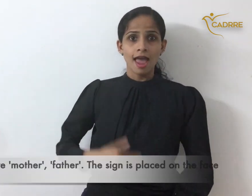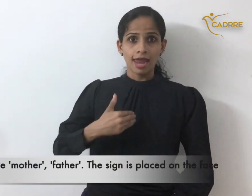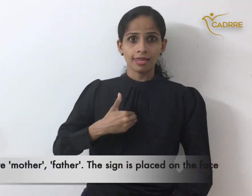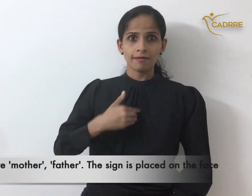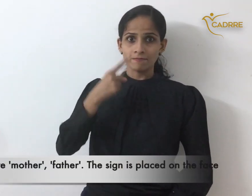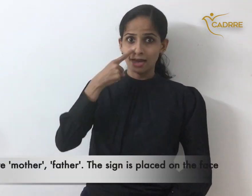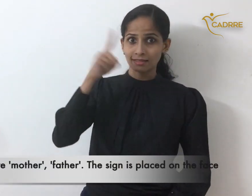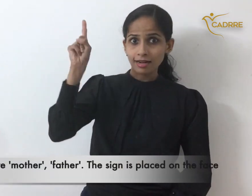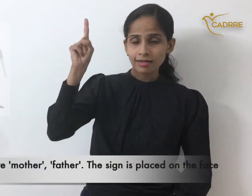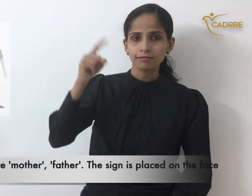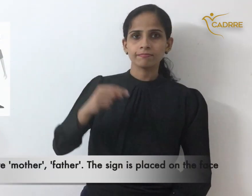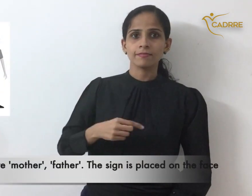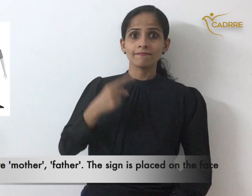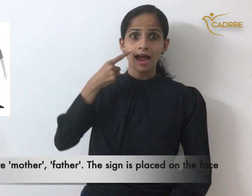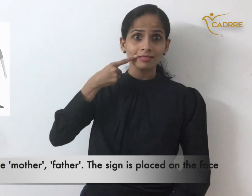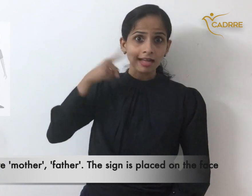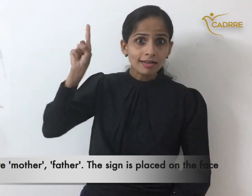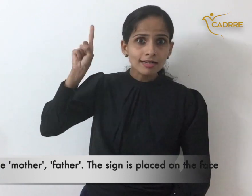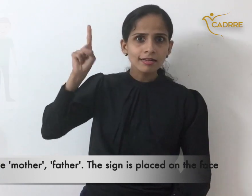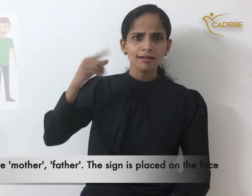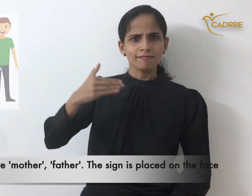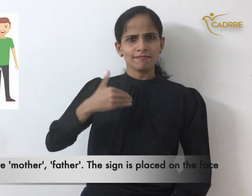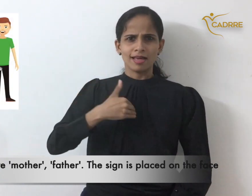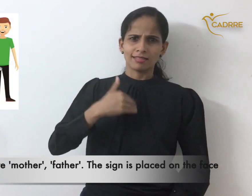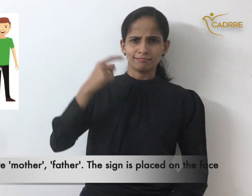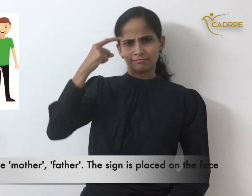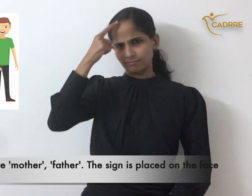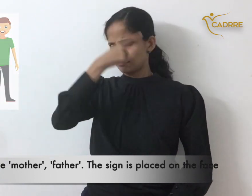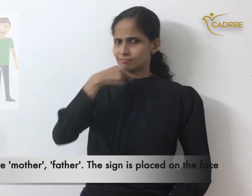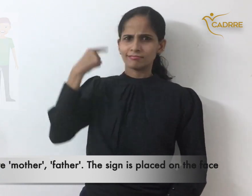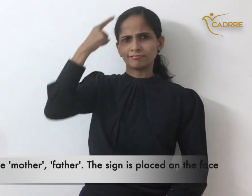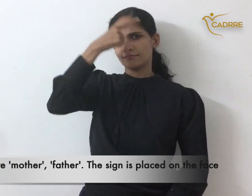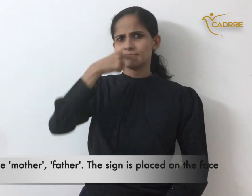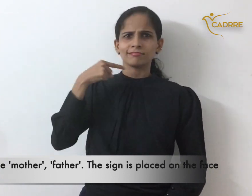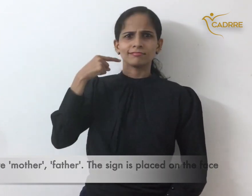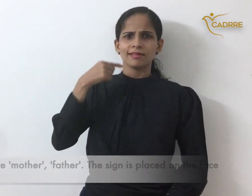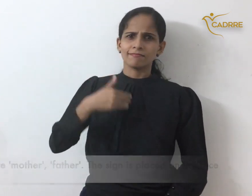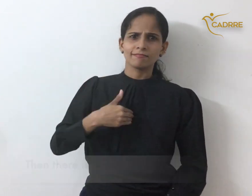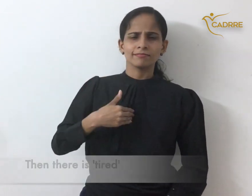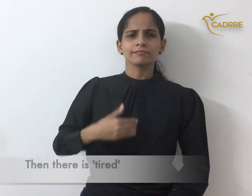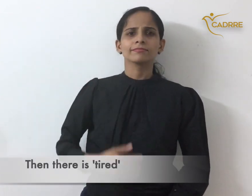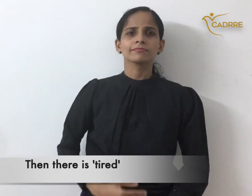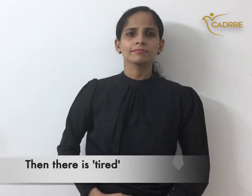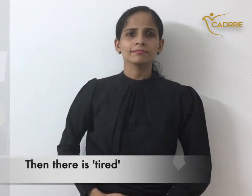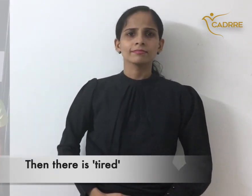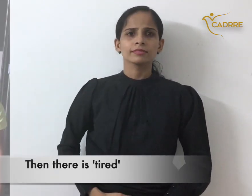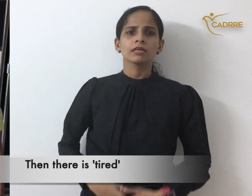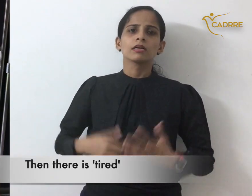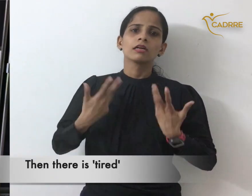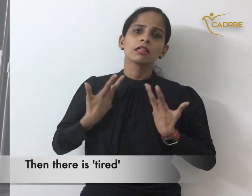Similarly, we have mother, father. The sign is placed on the face. Then there is